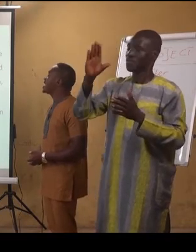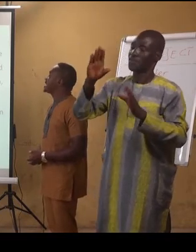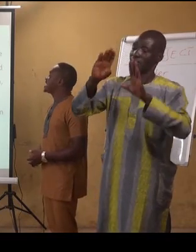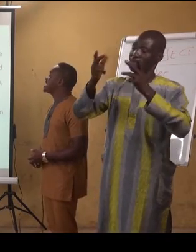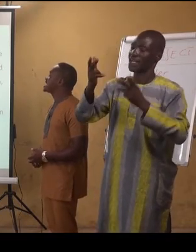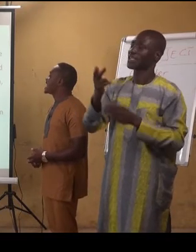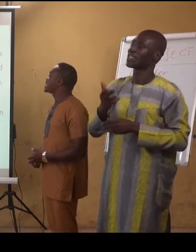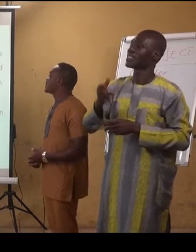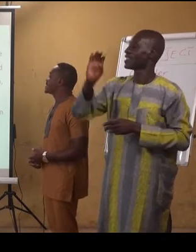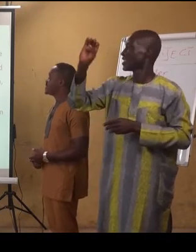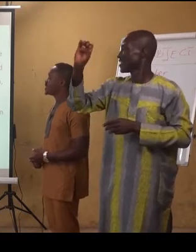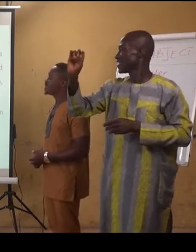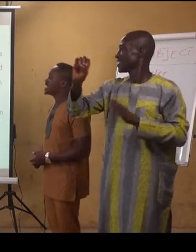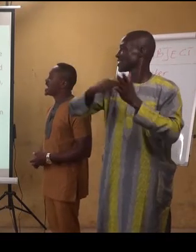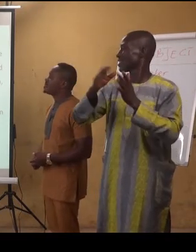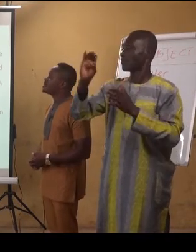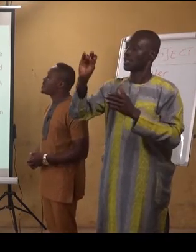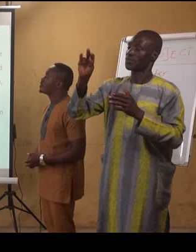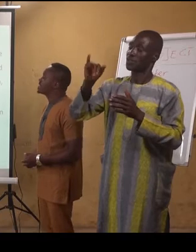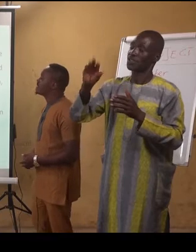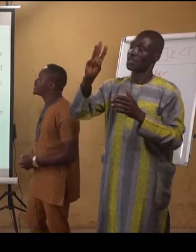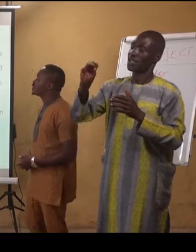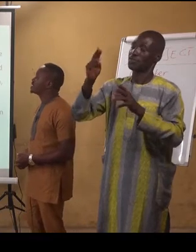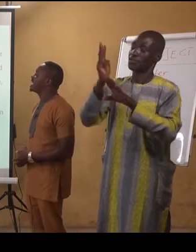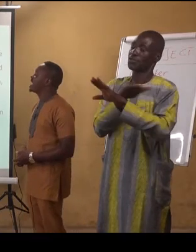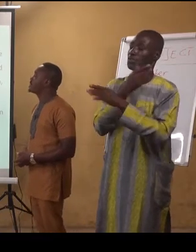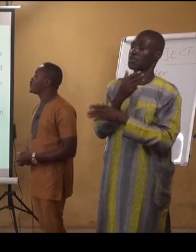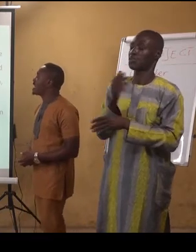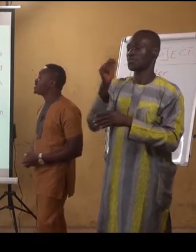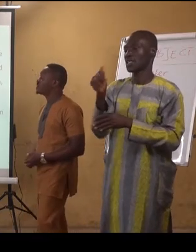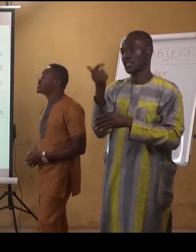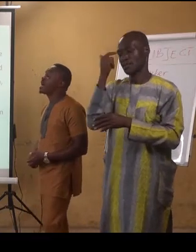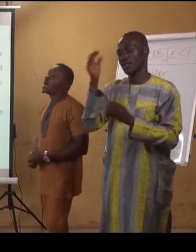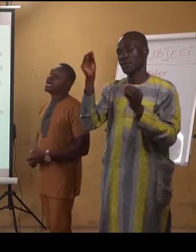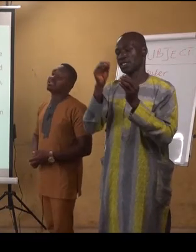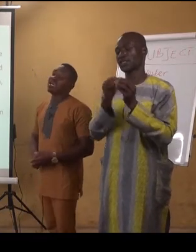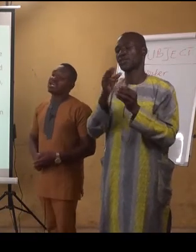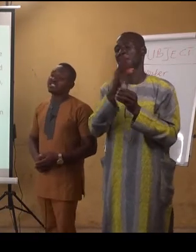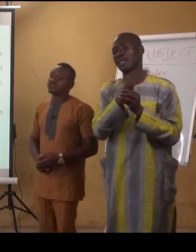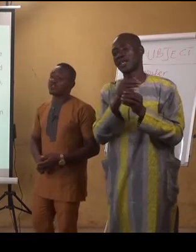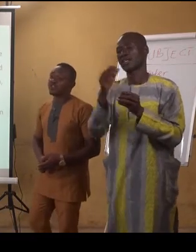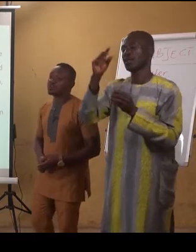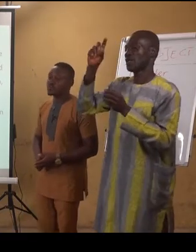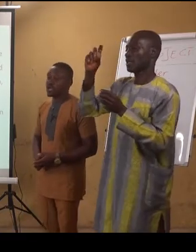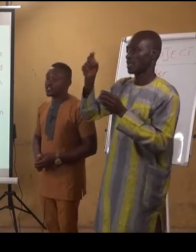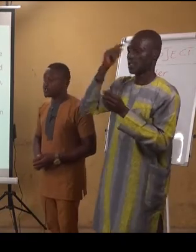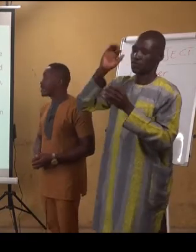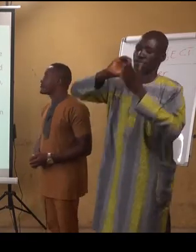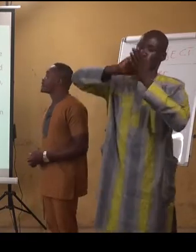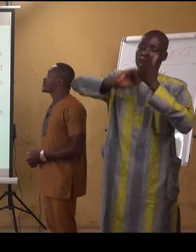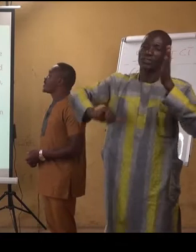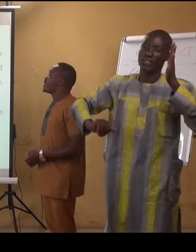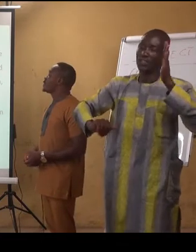exponentiation, the D stands for division, the M for multiplication, the A for addition, and the S for